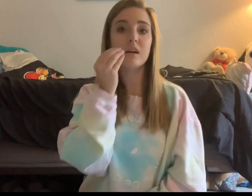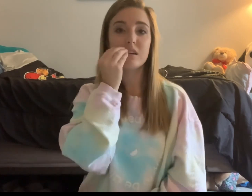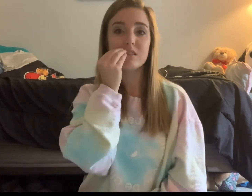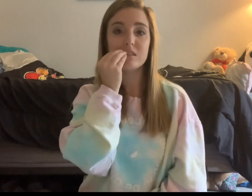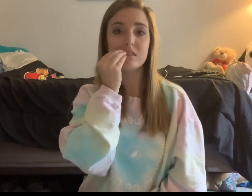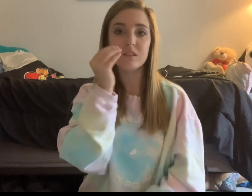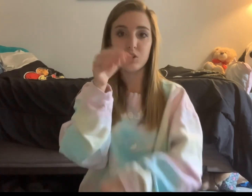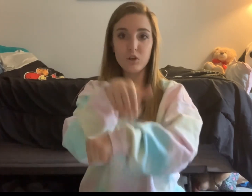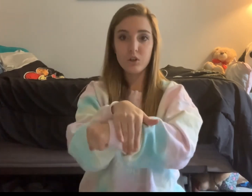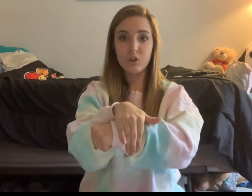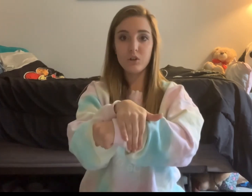dinner,